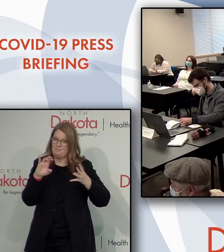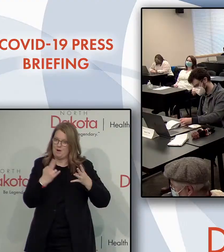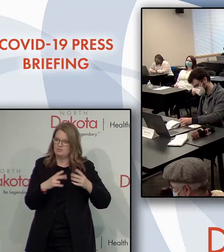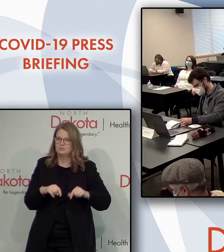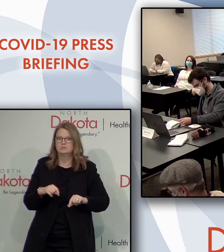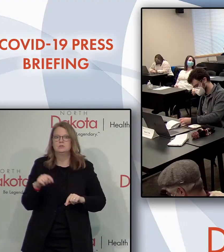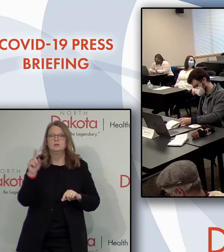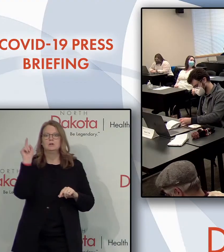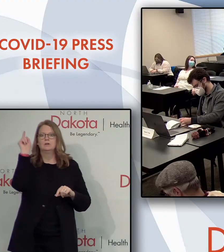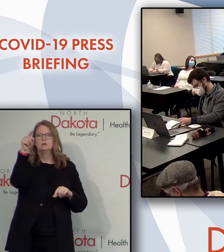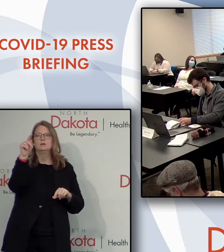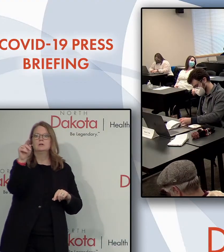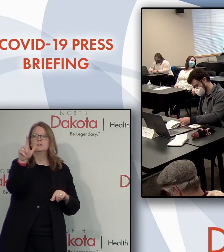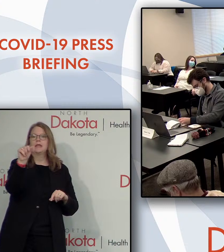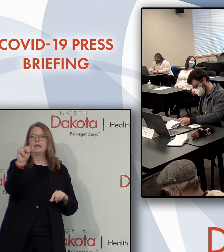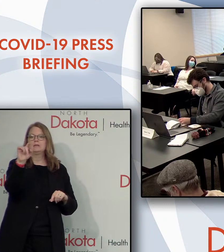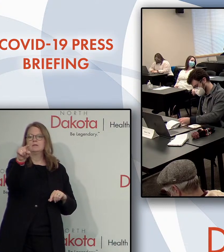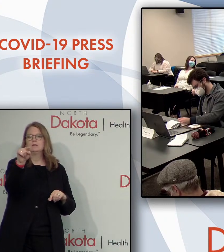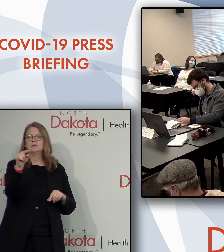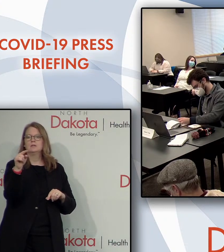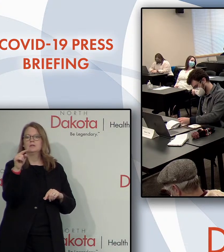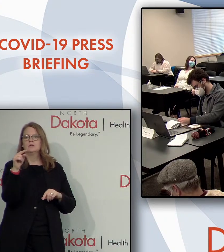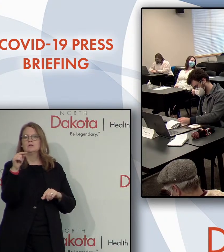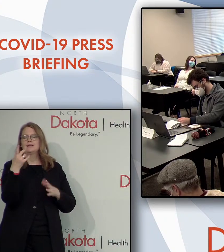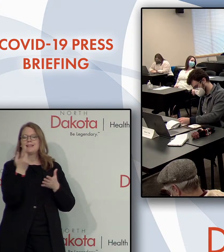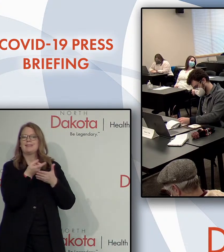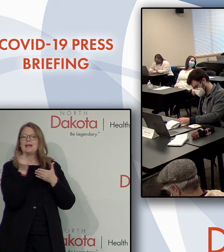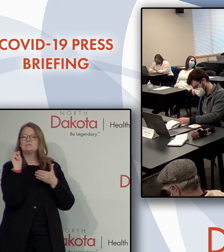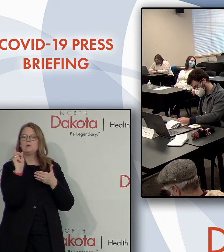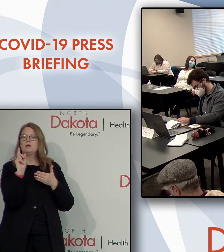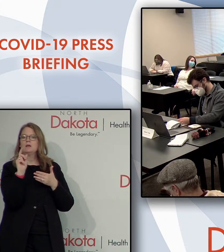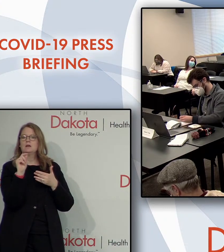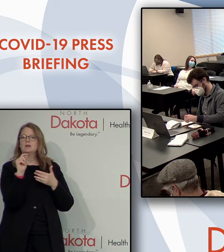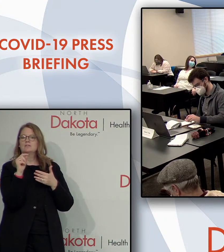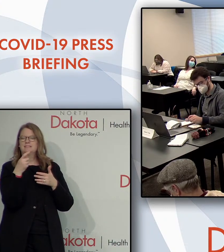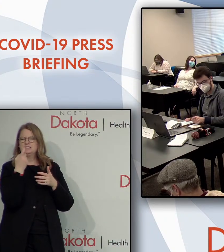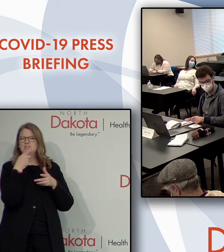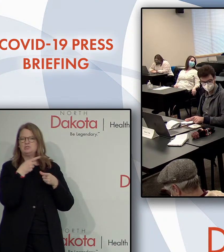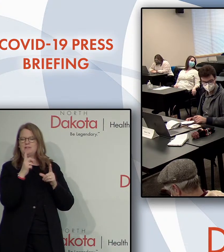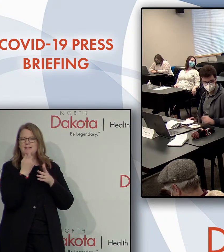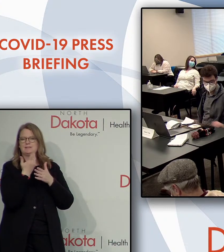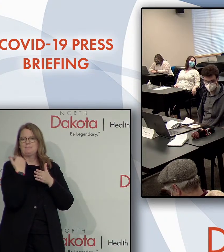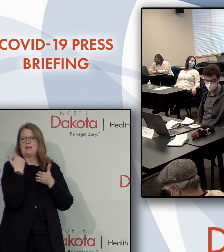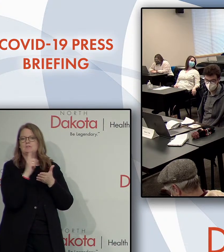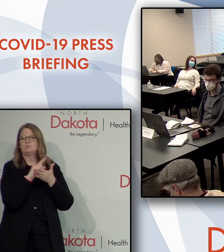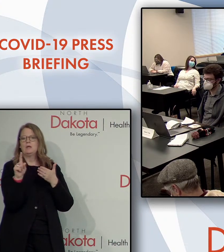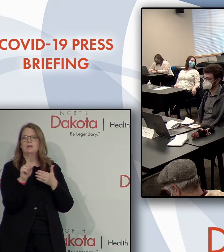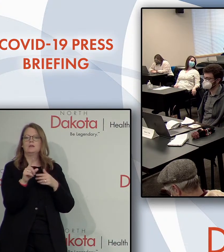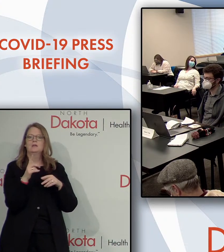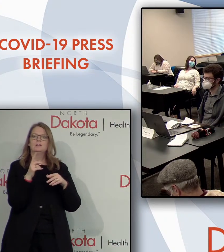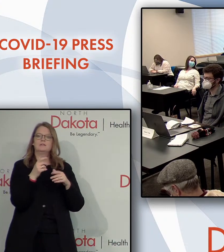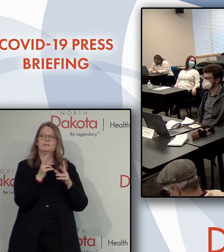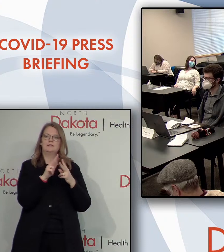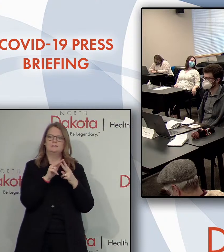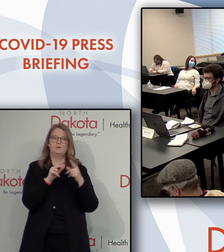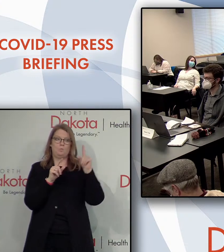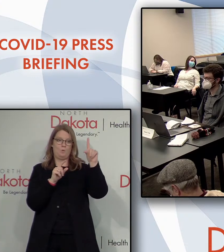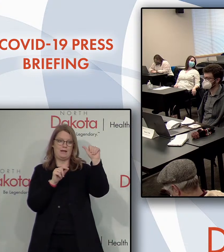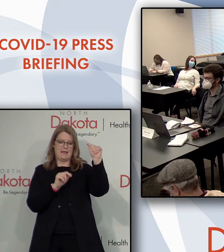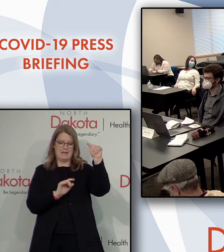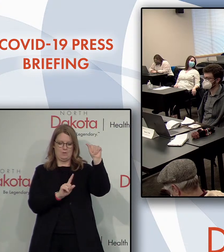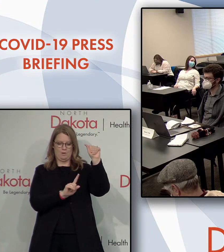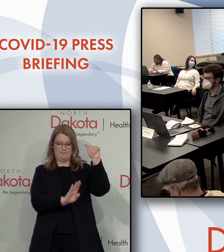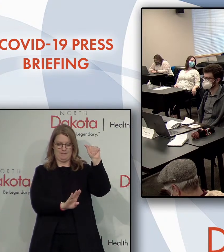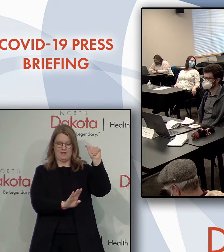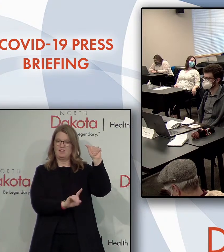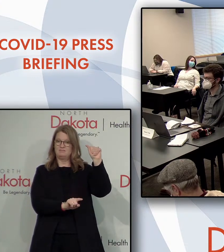Yep. Molly, over the past week, I've noticed on social media a lot of people saying that they fit in either category 1A or 1B and